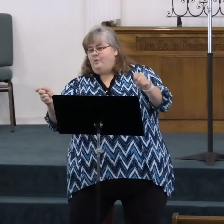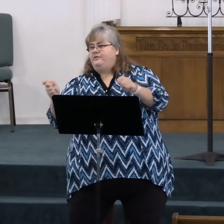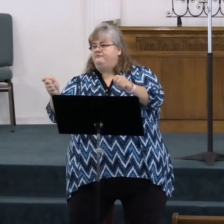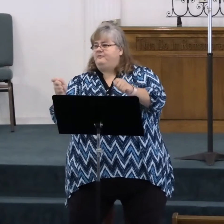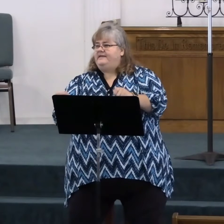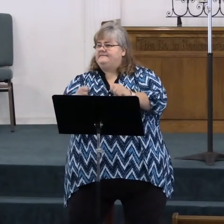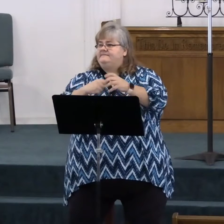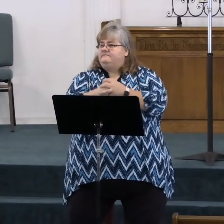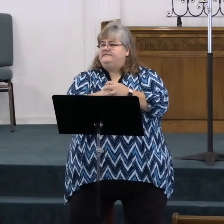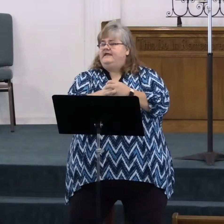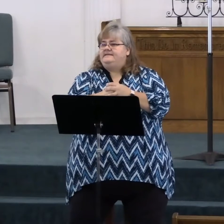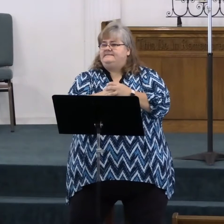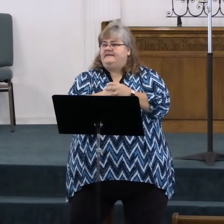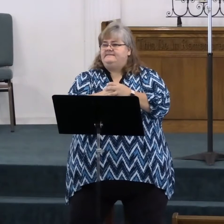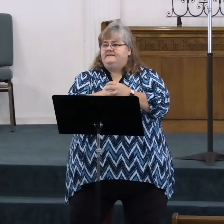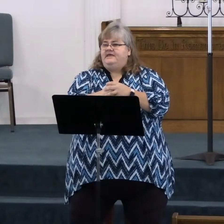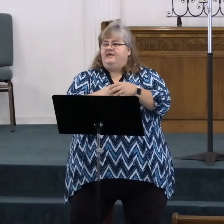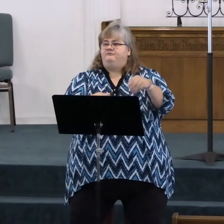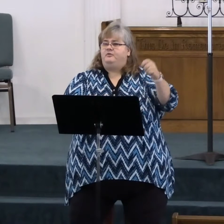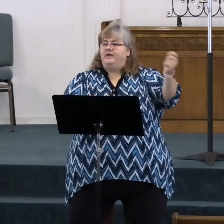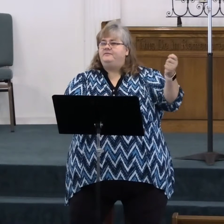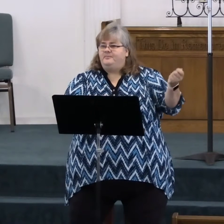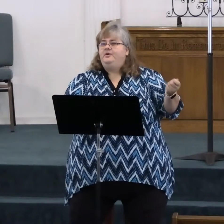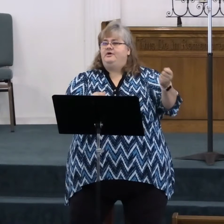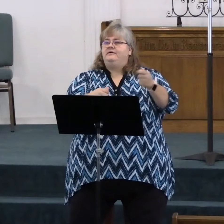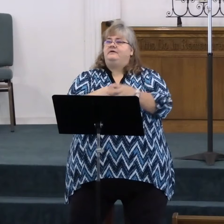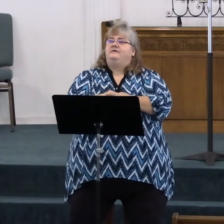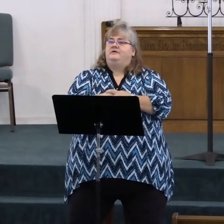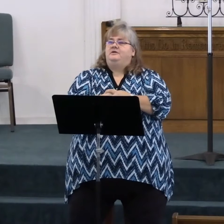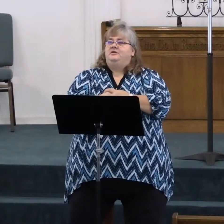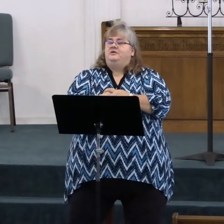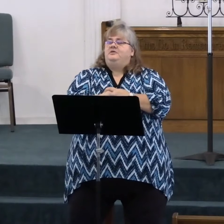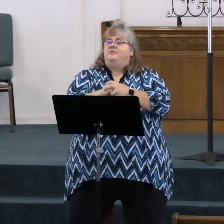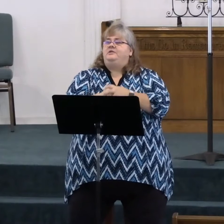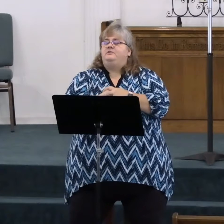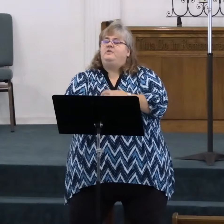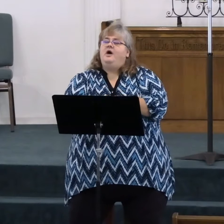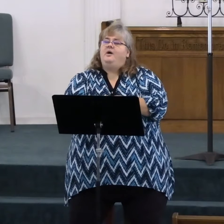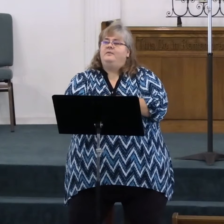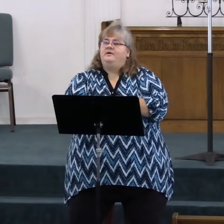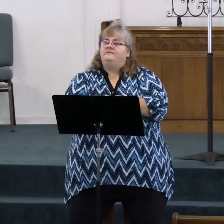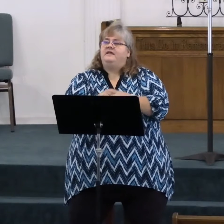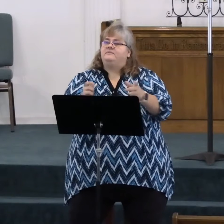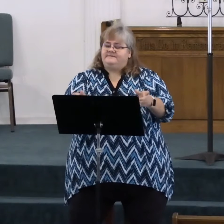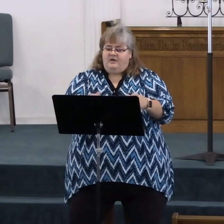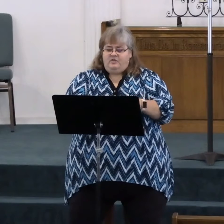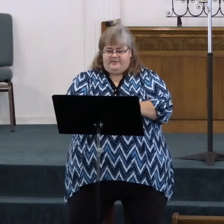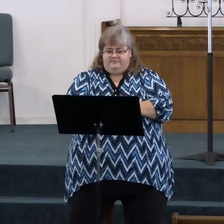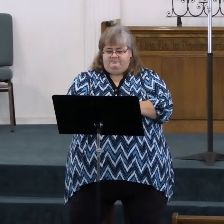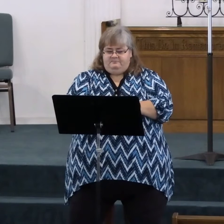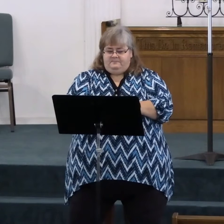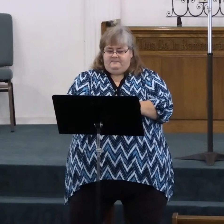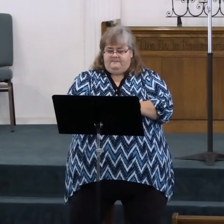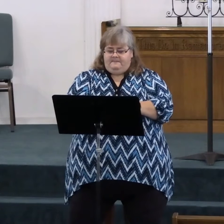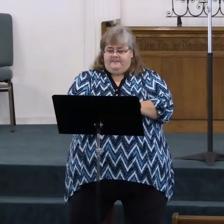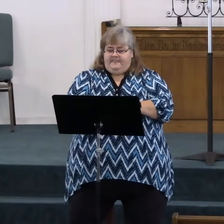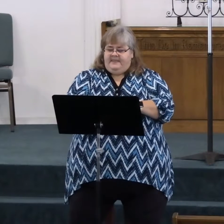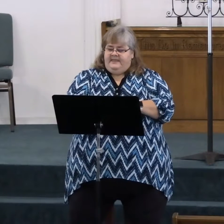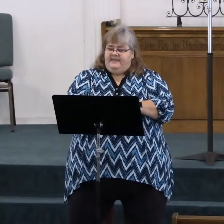coin the phrase Danny says, if you read the book, then you know that it was Solomon. He has